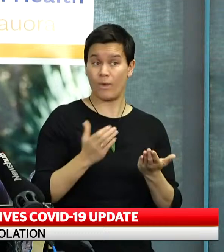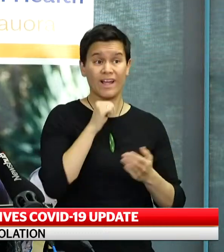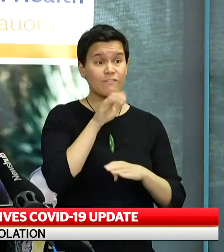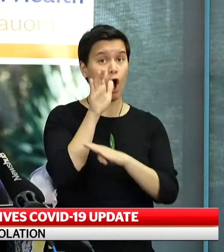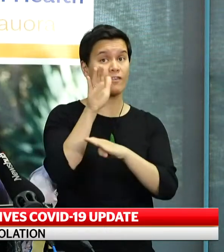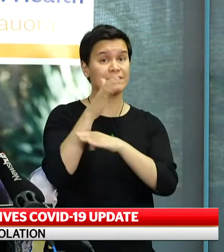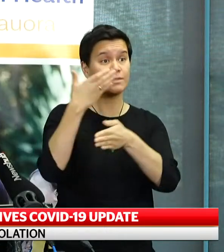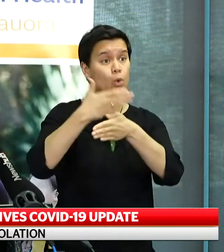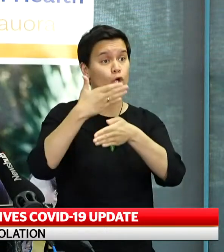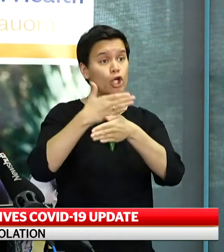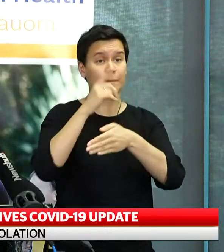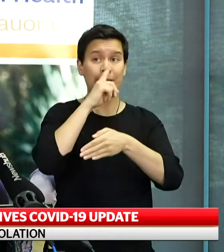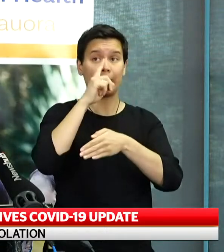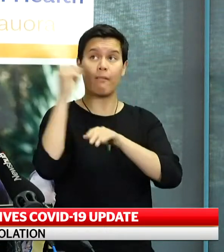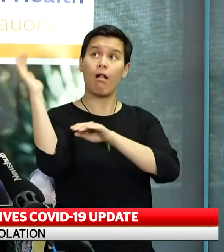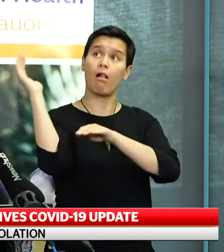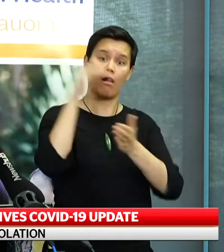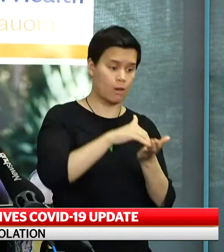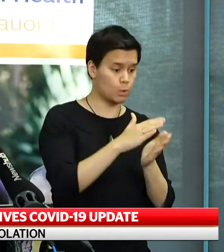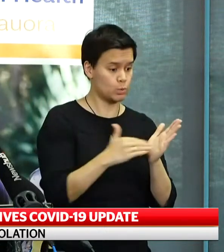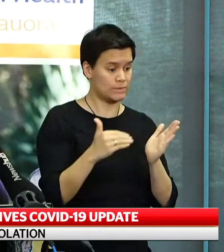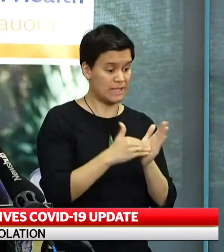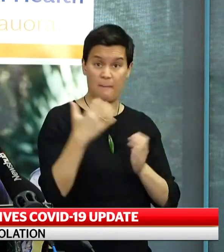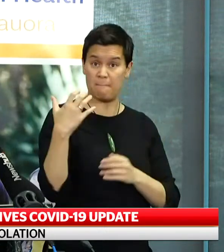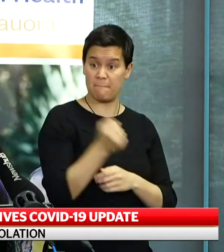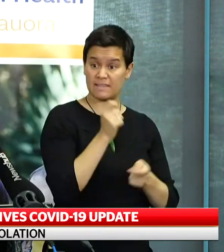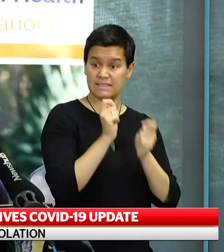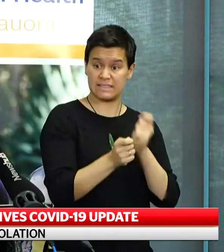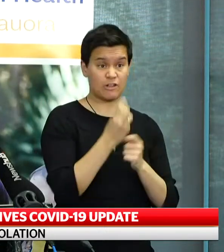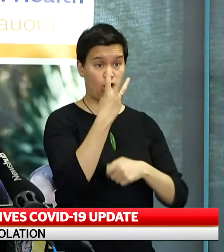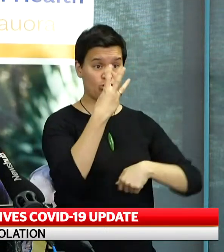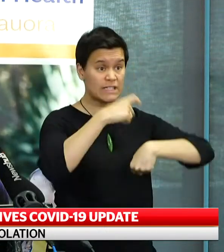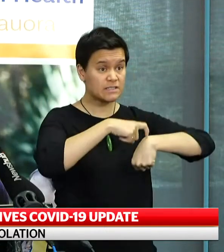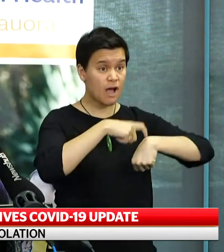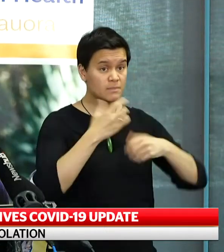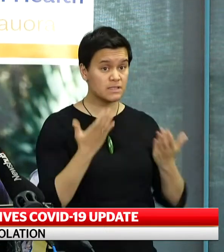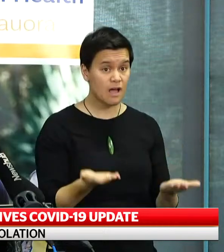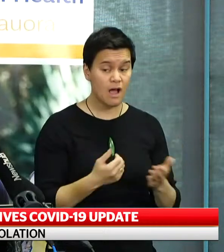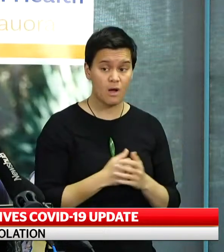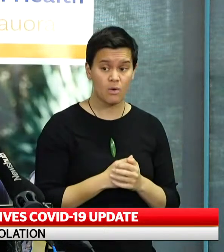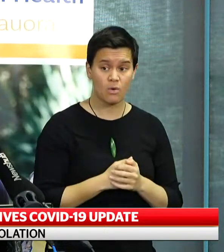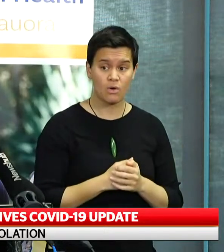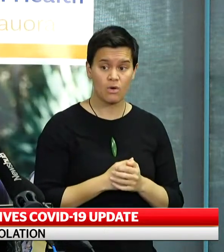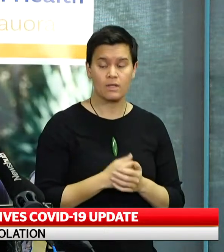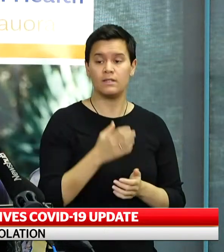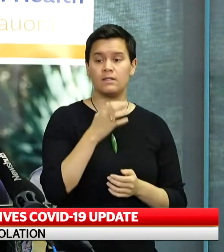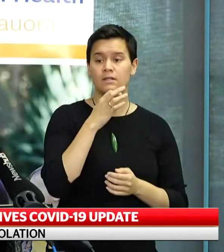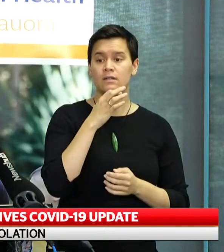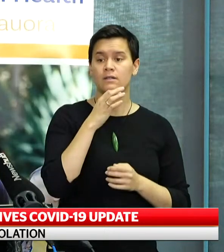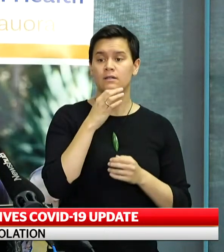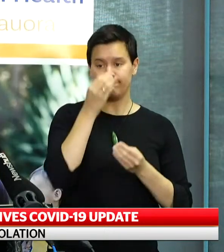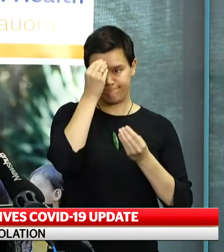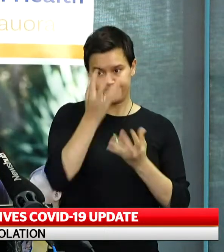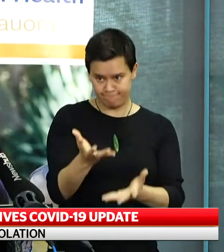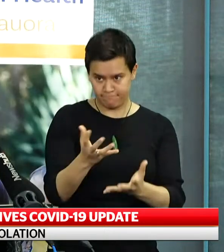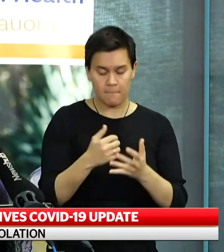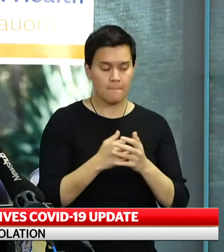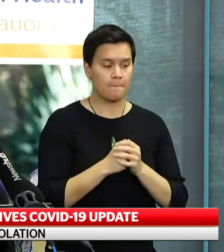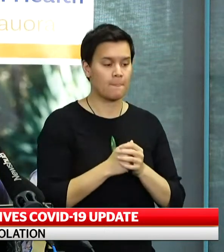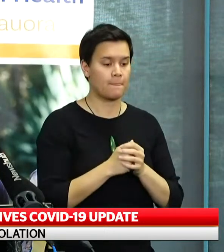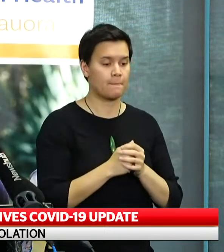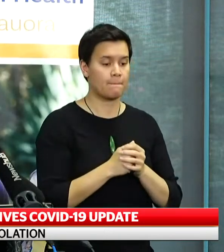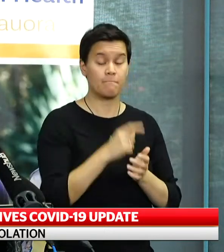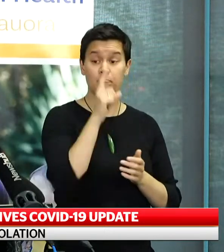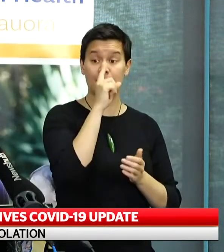process? So I'll answer the first part initially. Now, we haven't changed our requirement